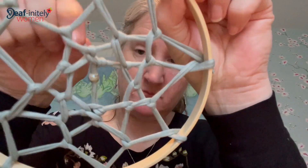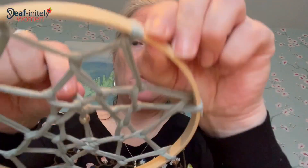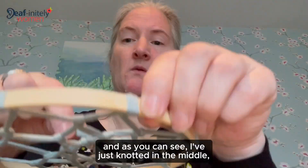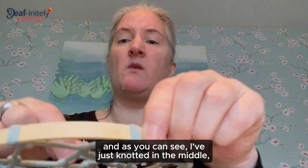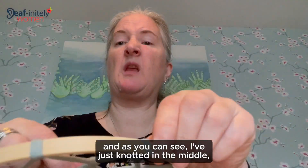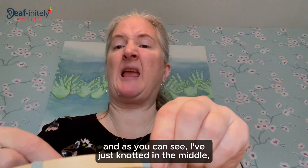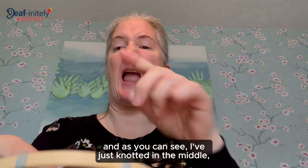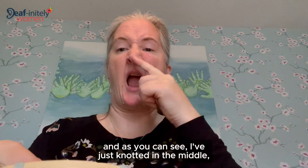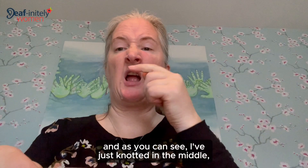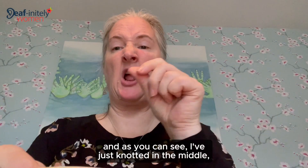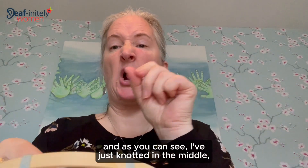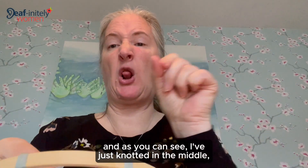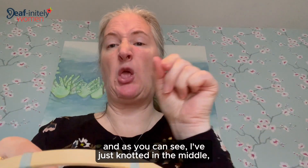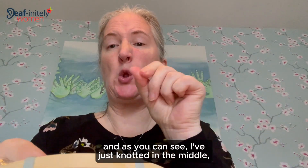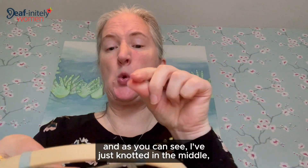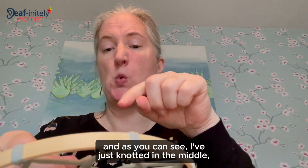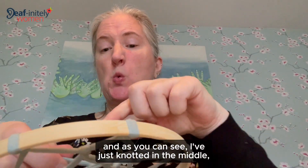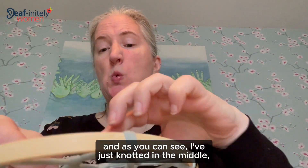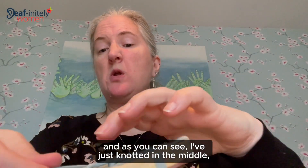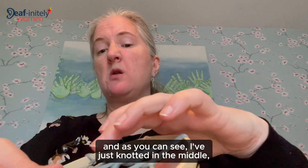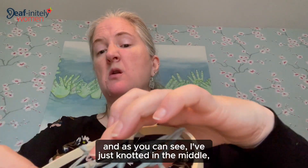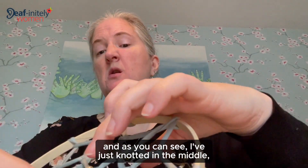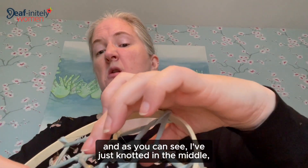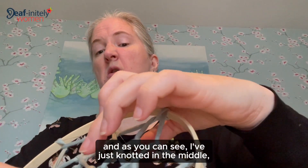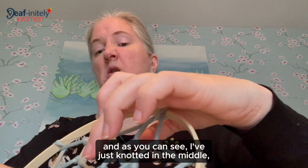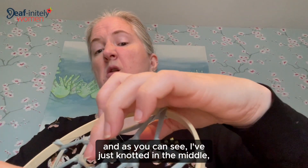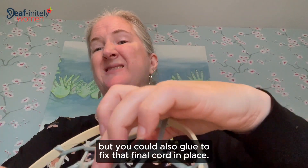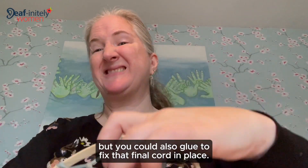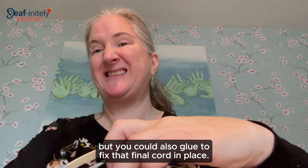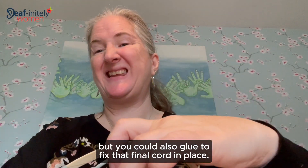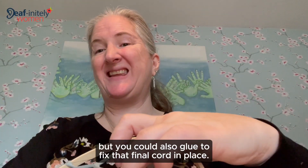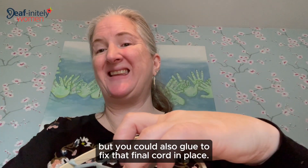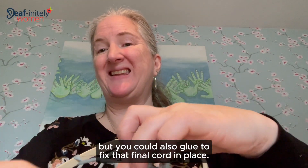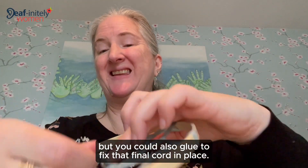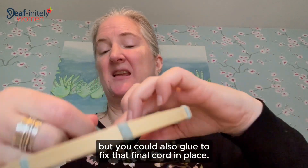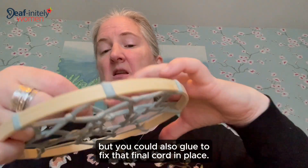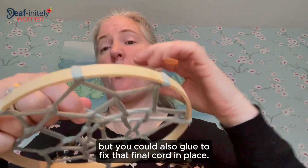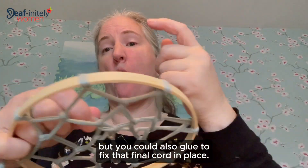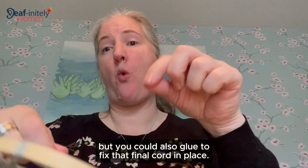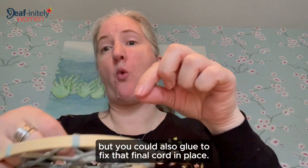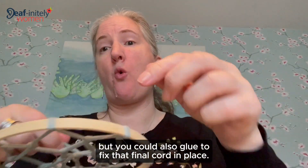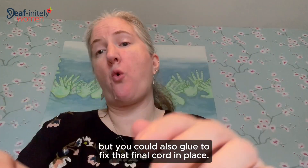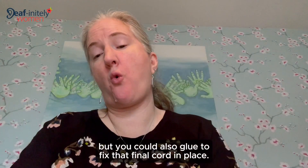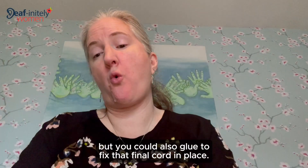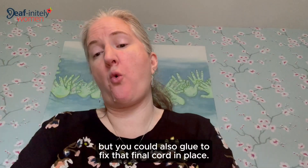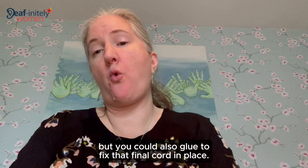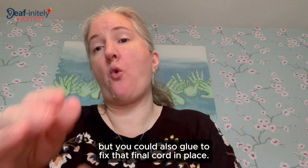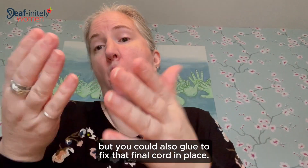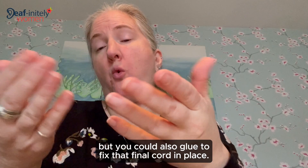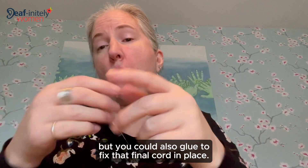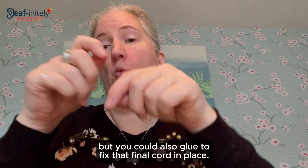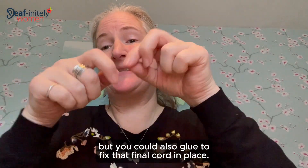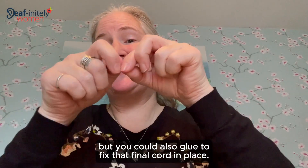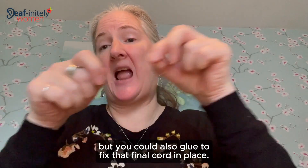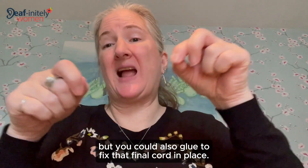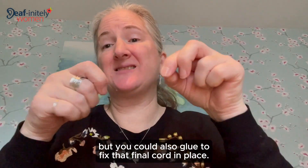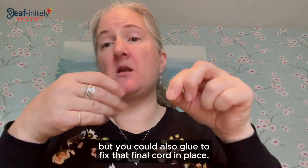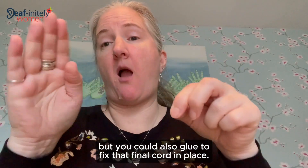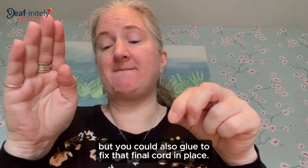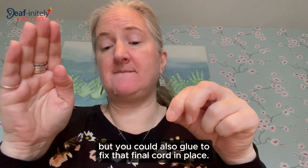And as you can see, I've just knotted in the middle, but you could also glue to fix that final cord in place.